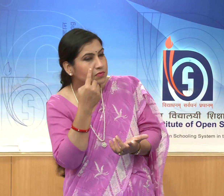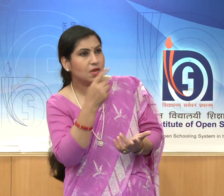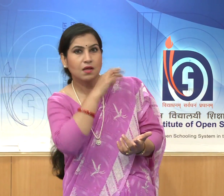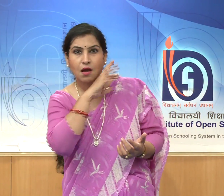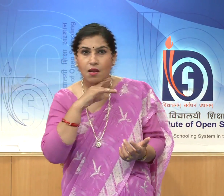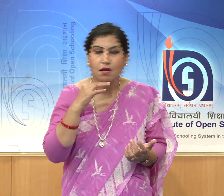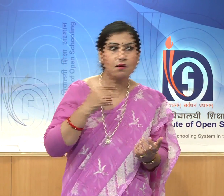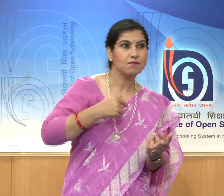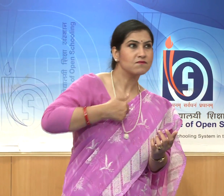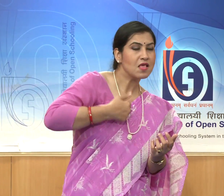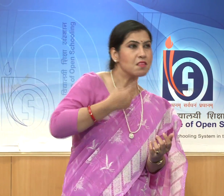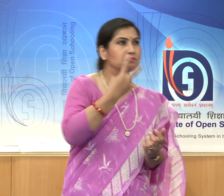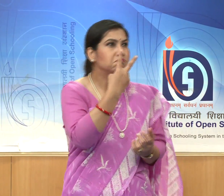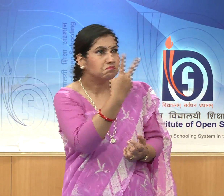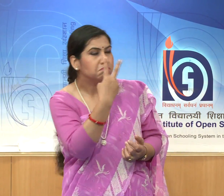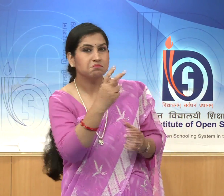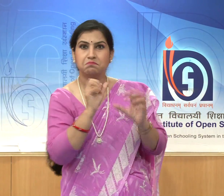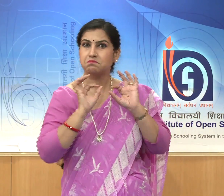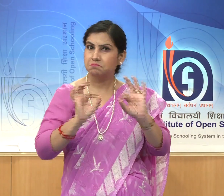of colors are